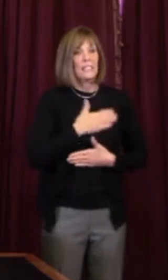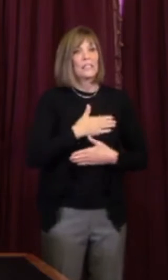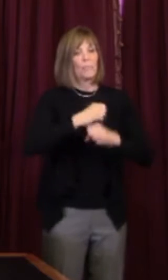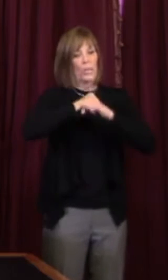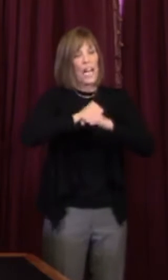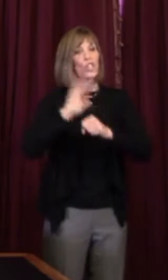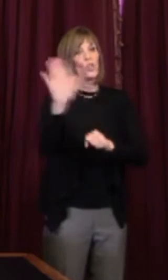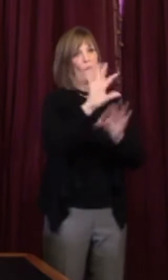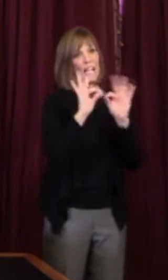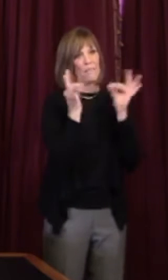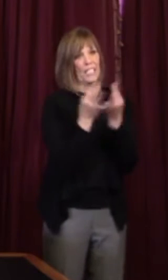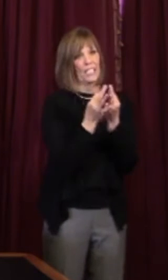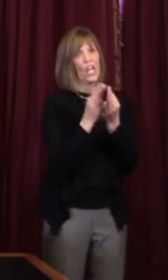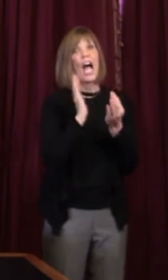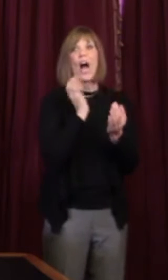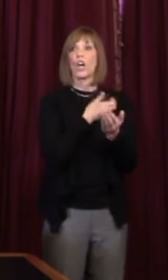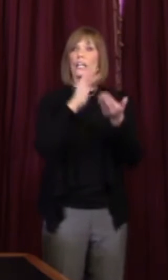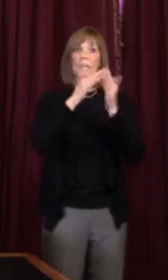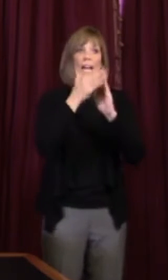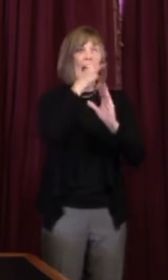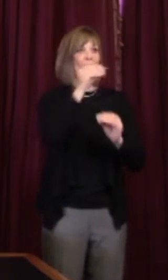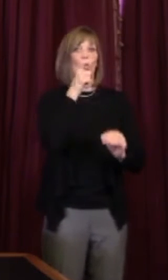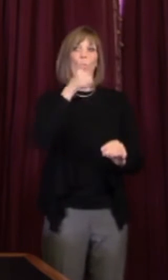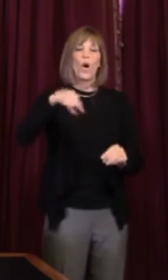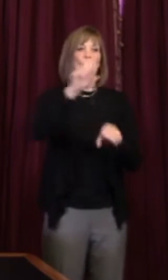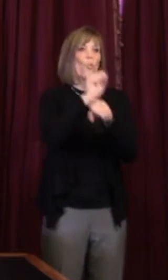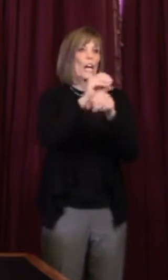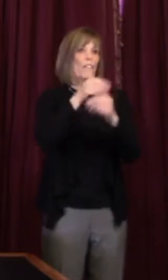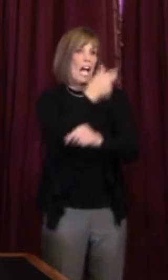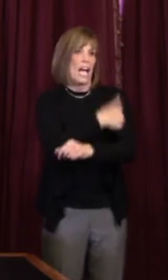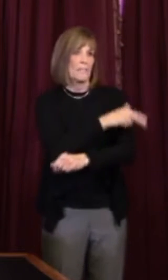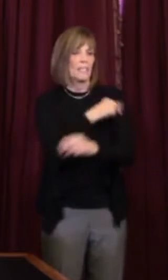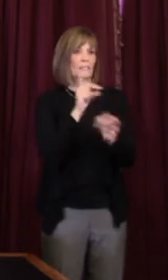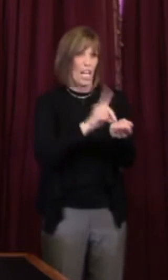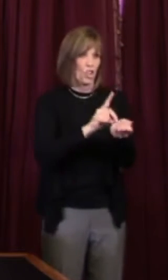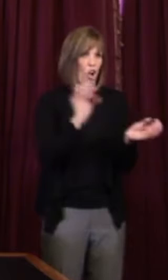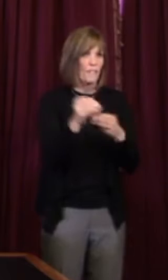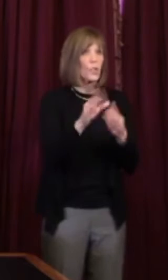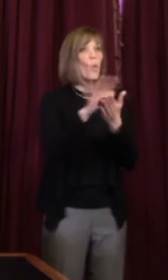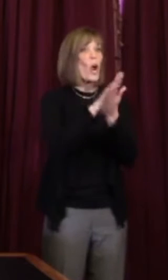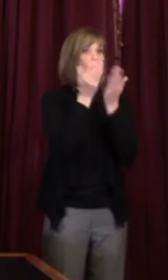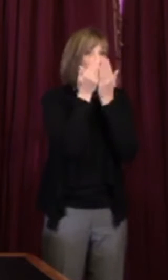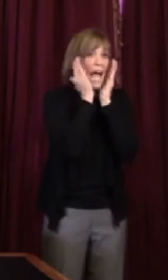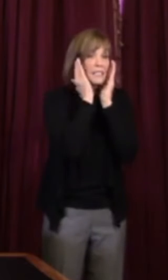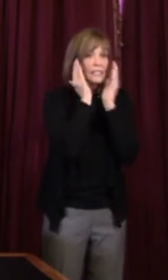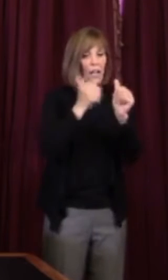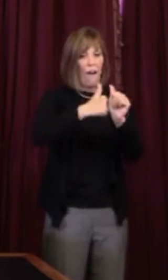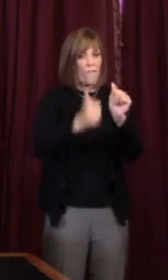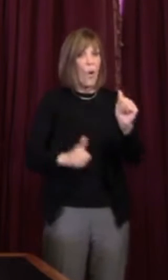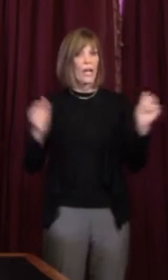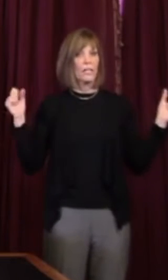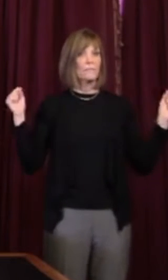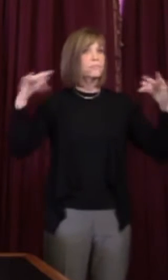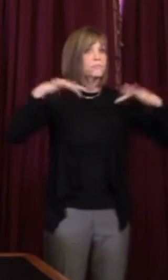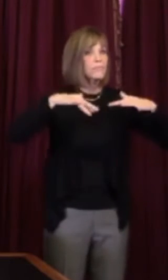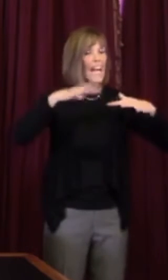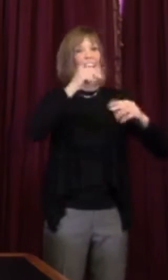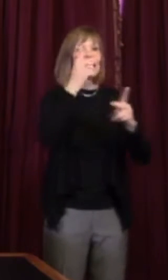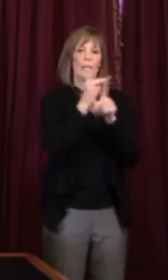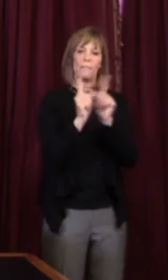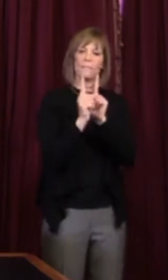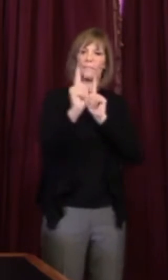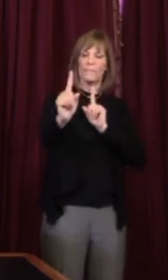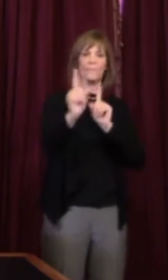families, our community, and our healthcare workers by wearing a mask, avoiding large gatherings, maintaining physical